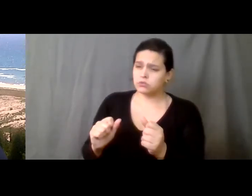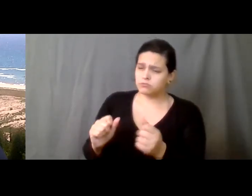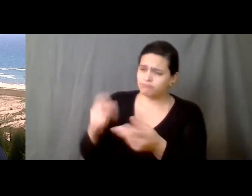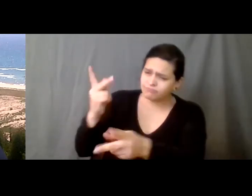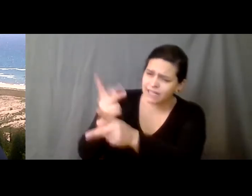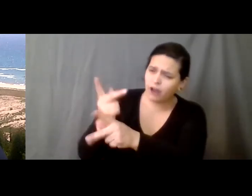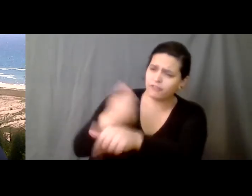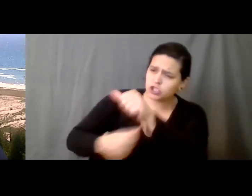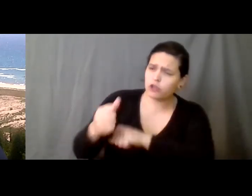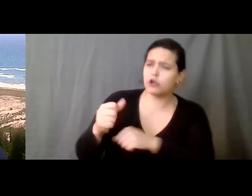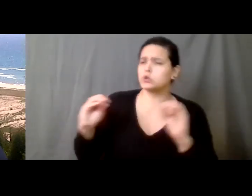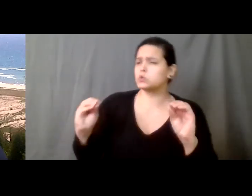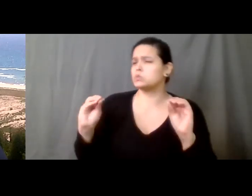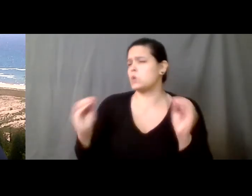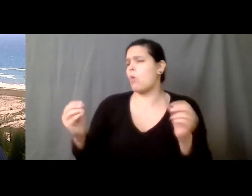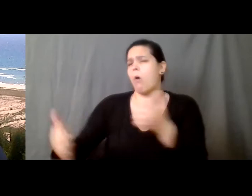shelter, and healing.